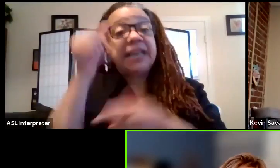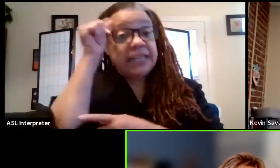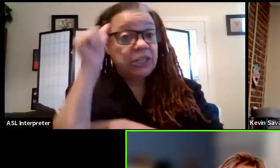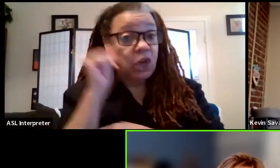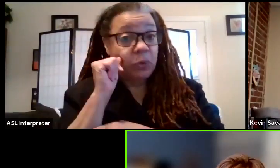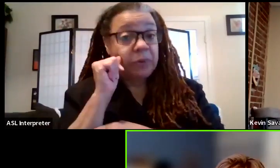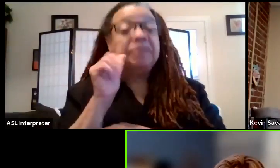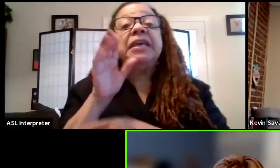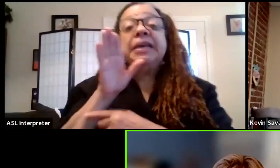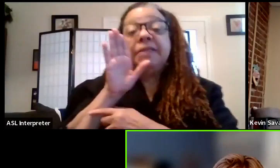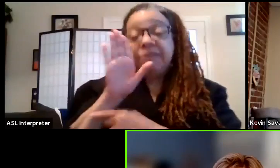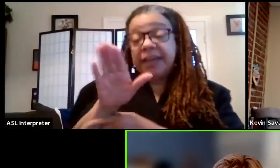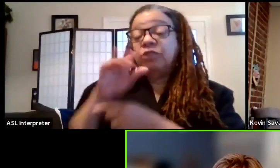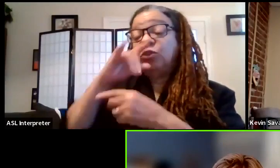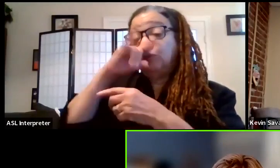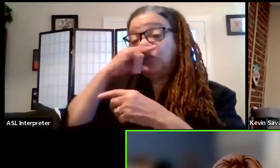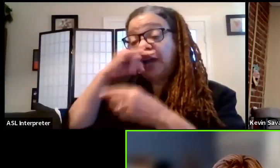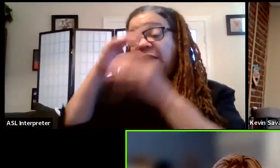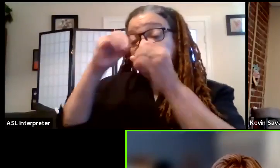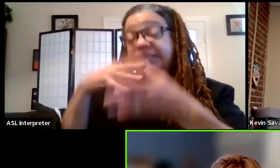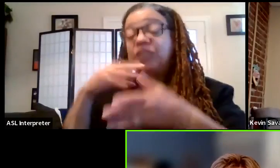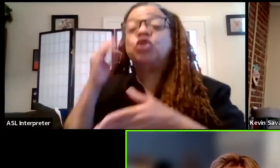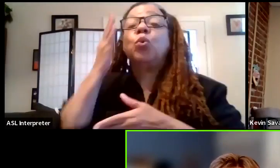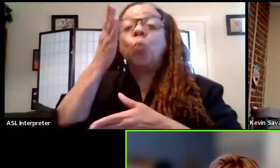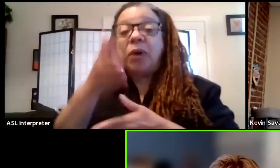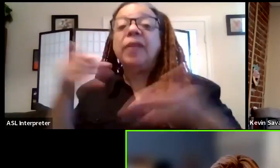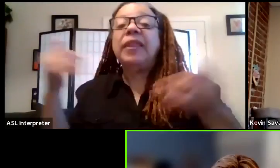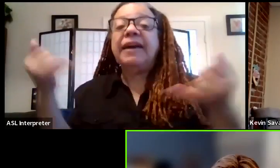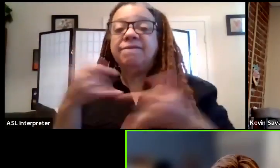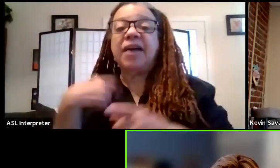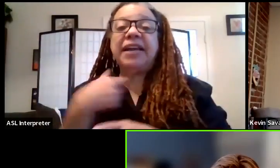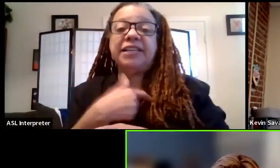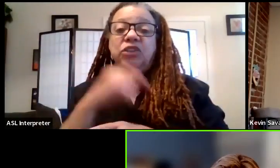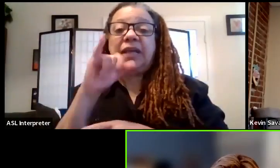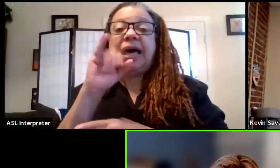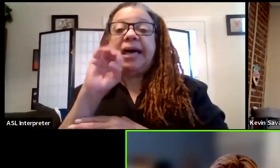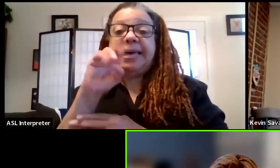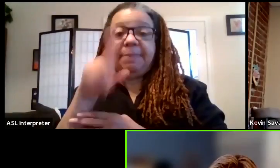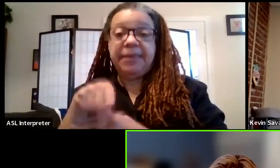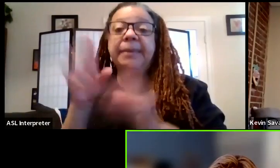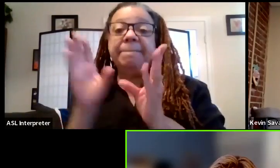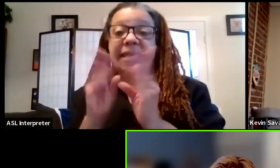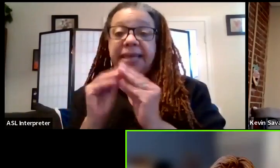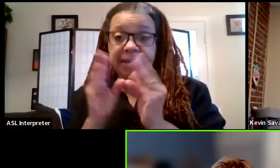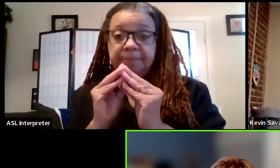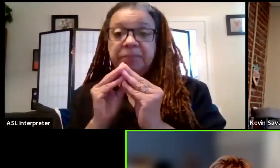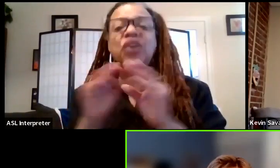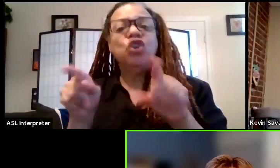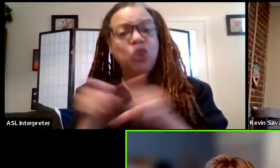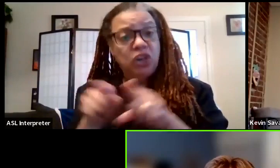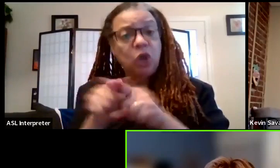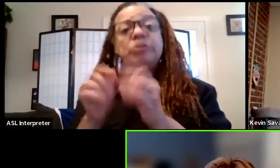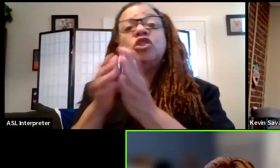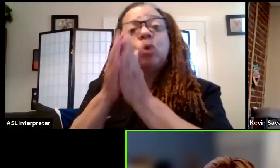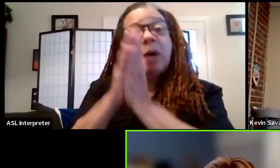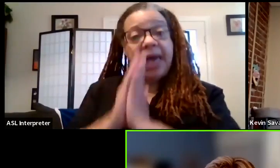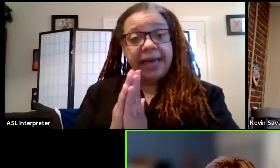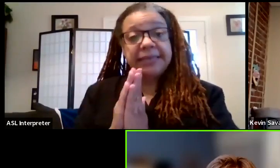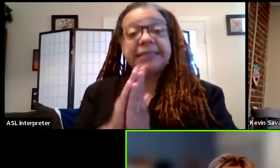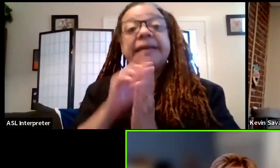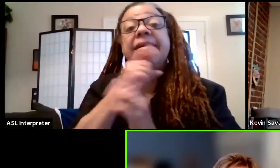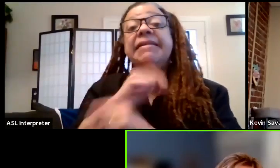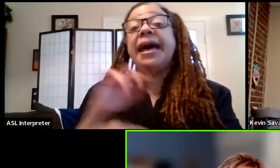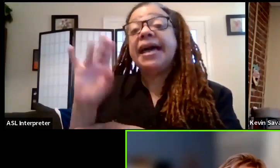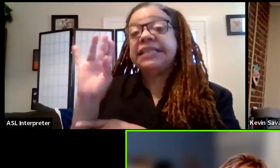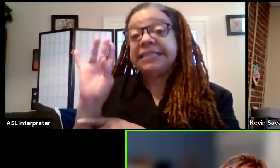child's teacher will invite us to the IEP meeting. But you can also ask your child's teacher to invite us. Beginning at age 17, we